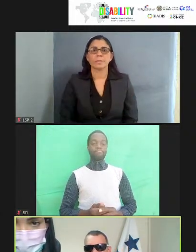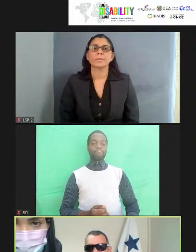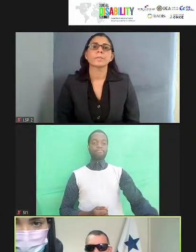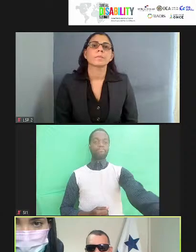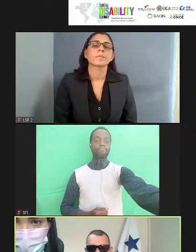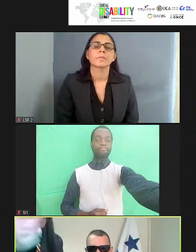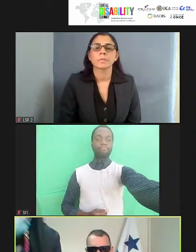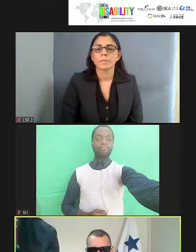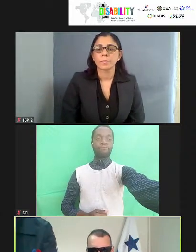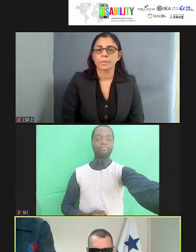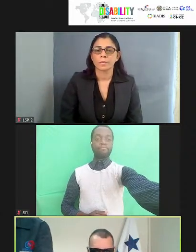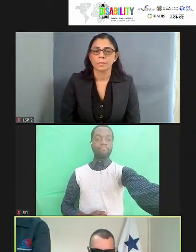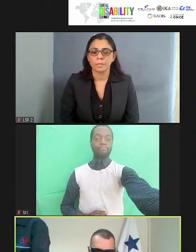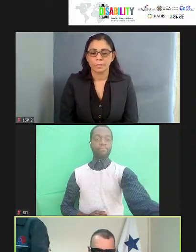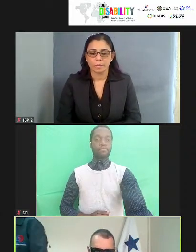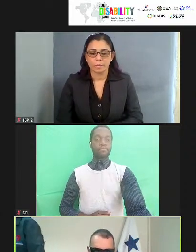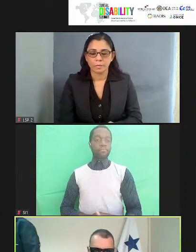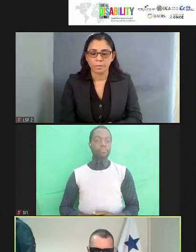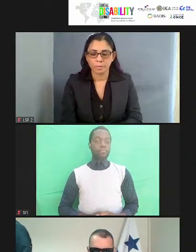foreign